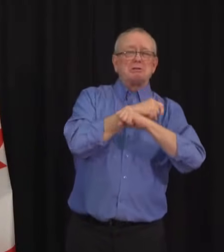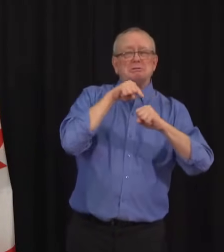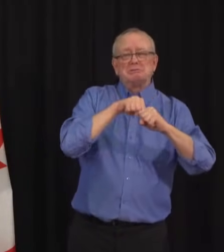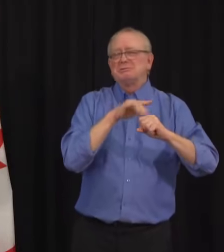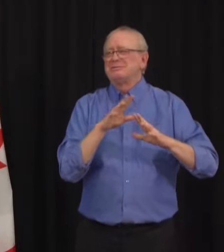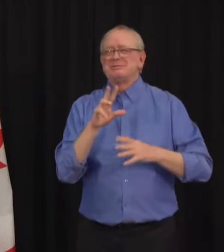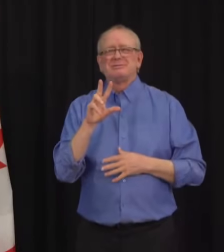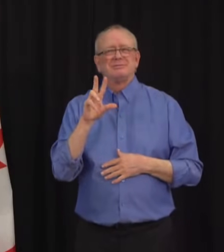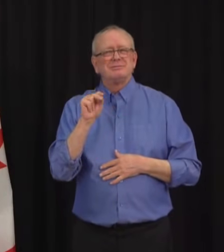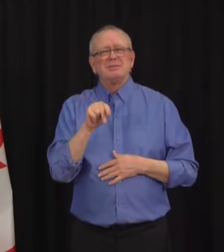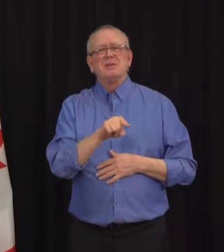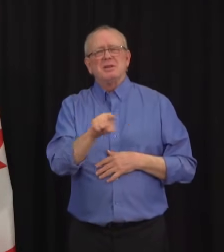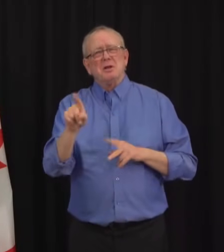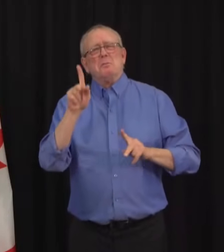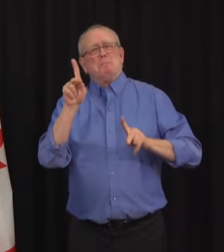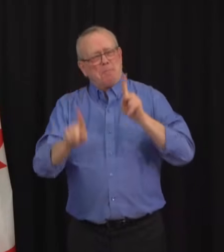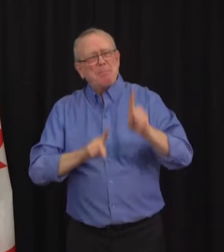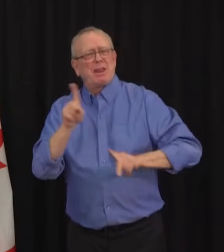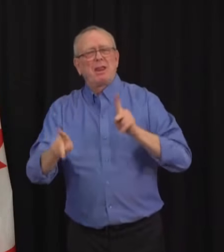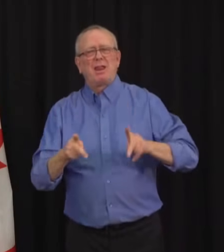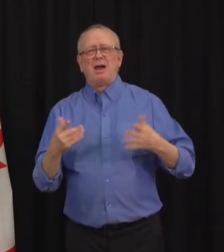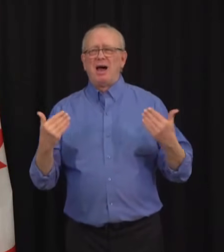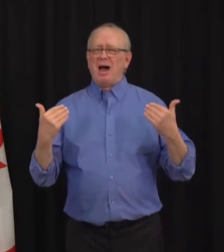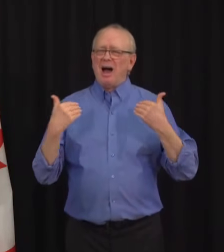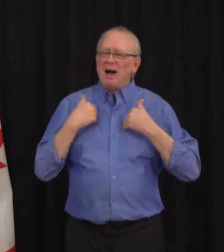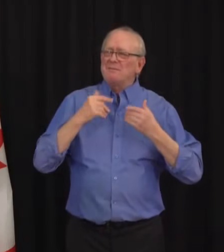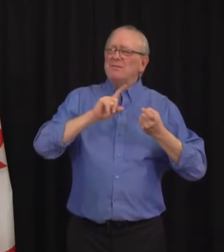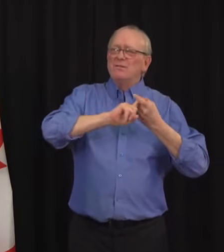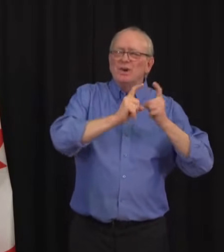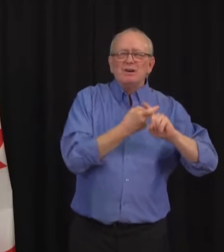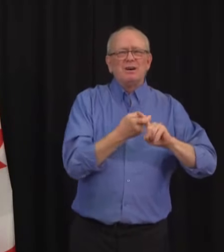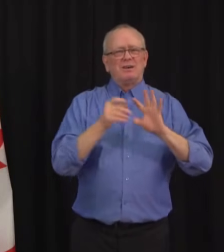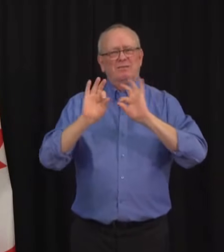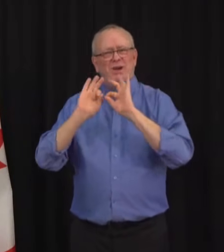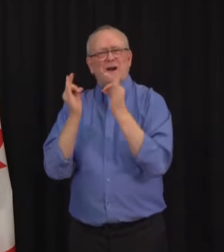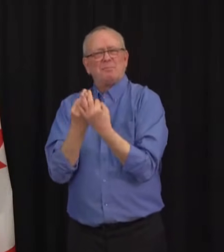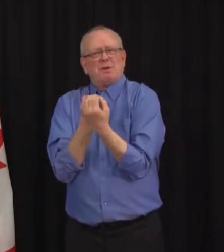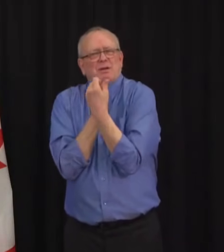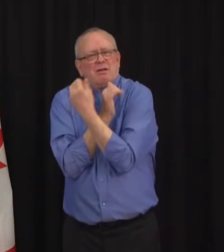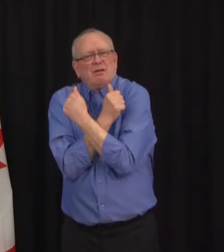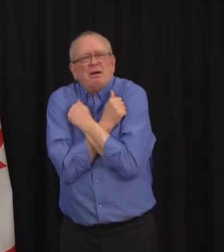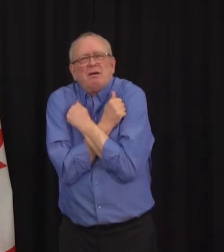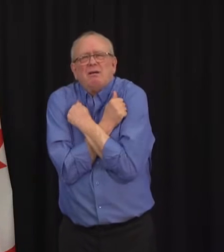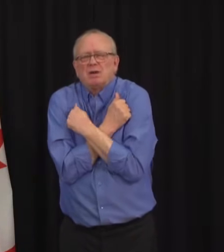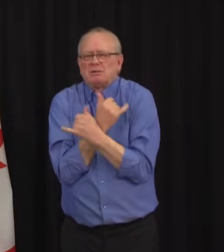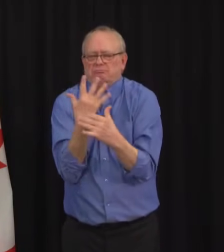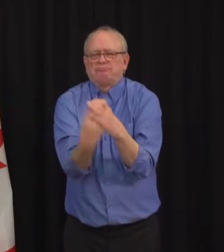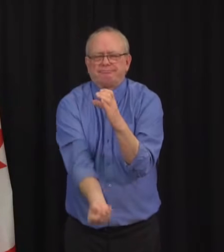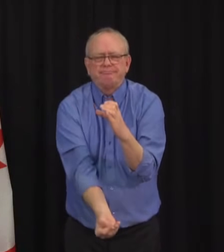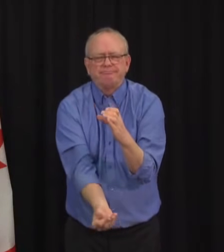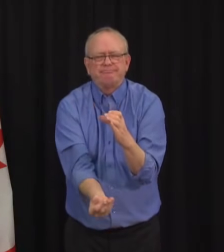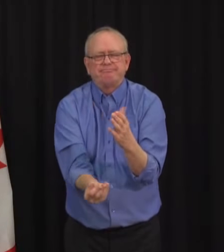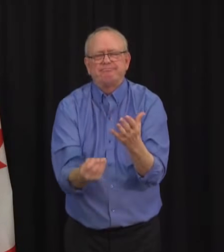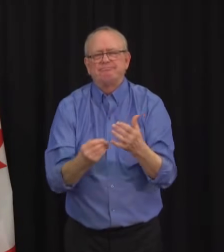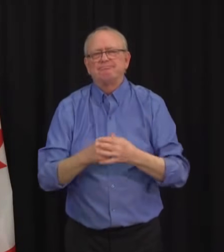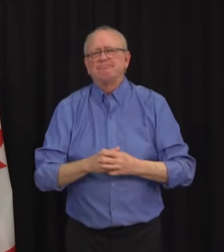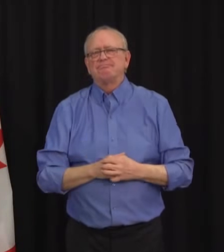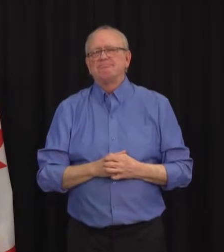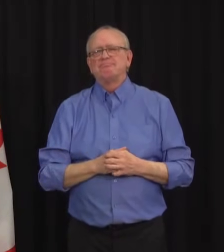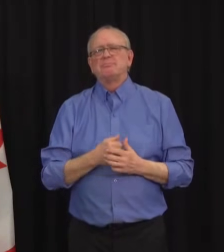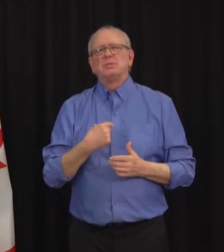them. My deepest condolences go out to everyone mourning the loss of someone special from any